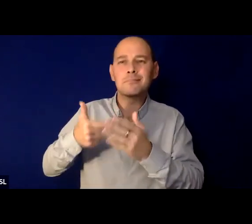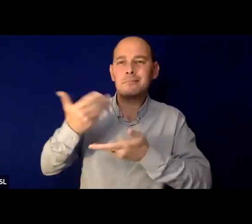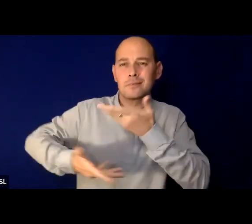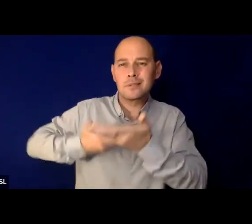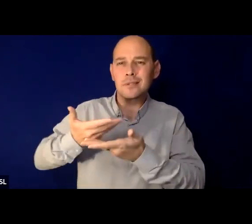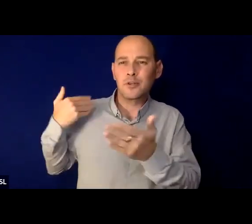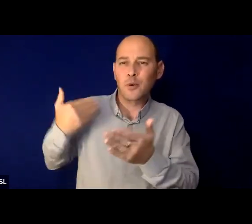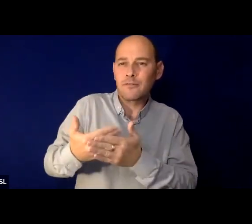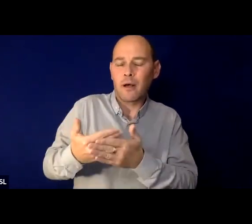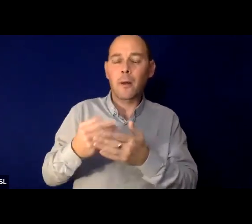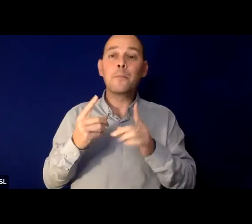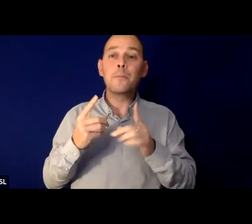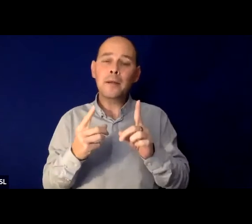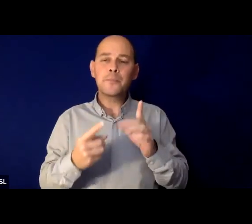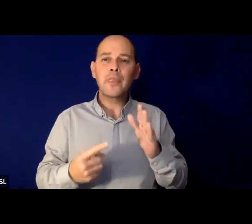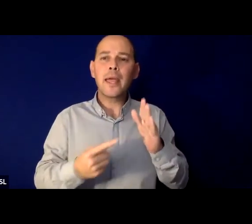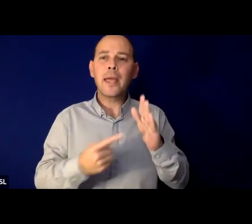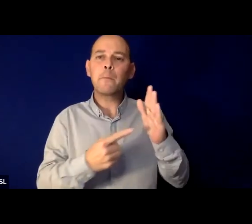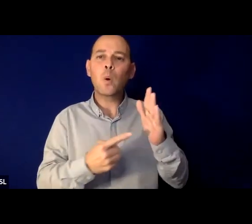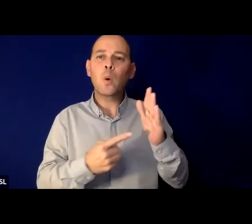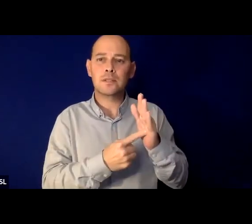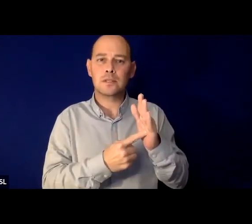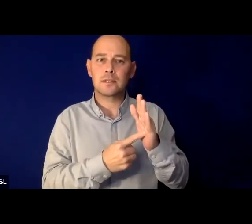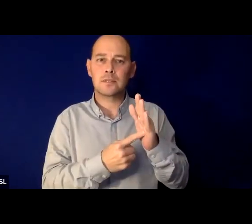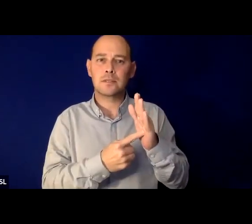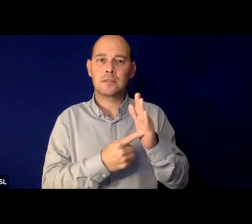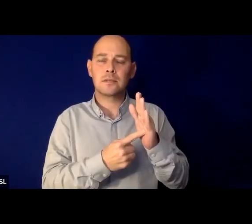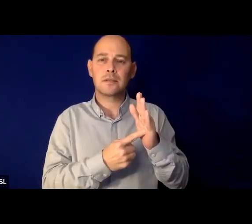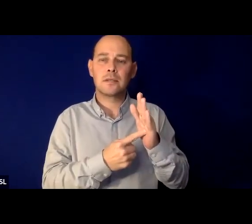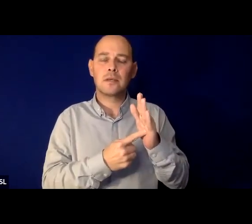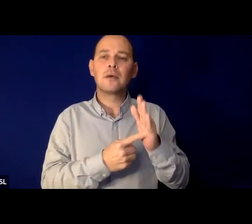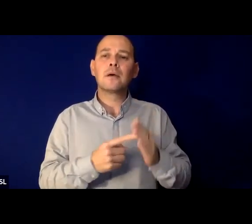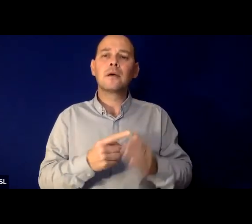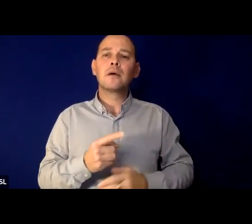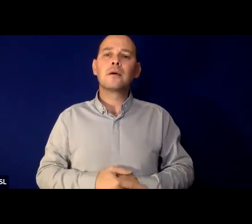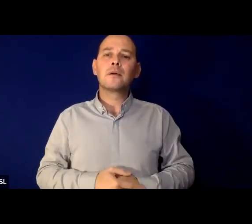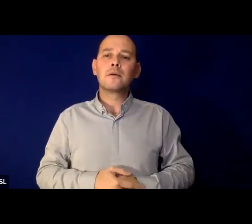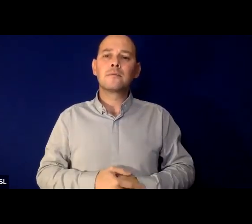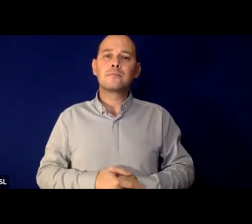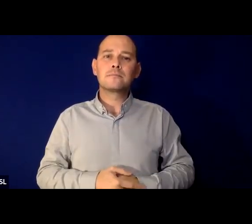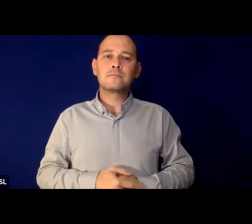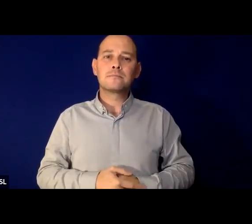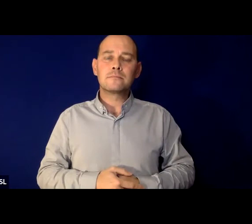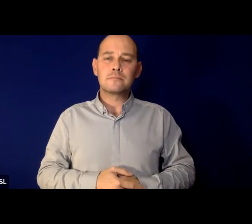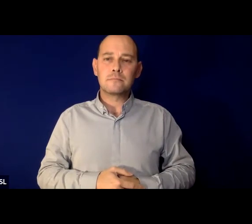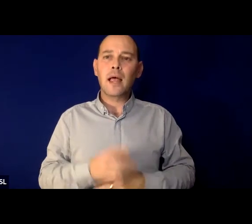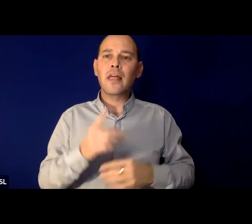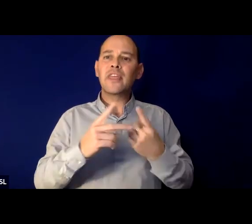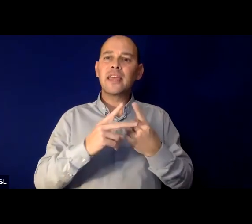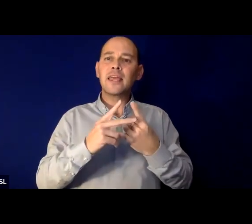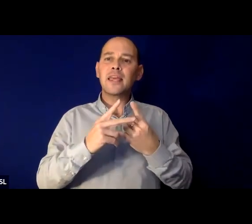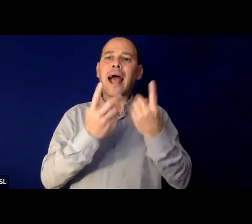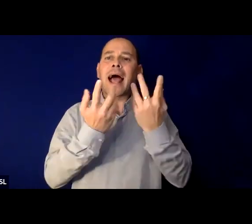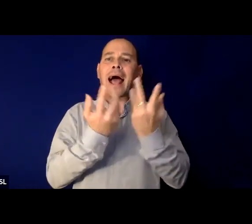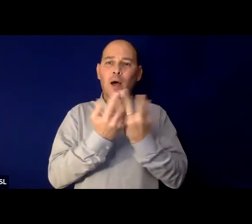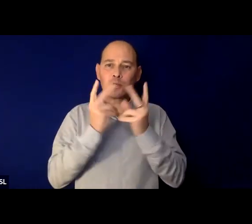I think, was just the importance of the Ccas tool as a way